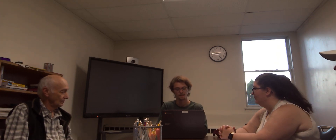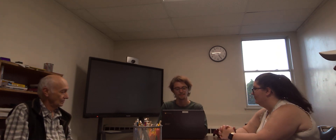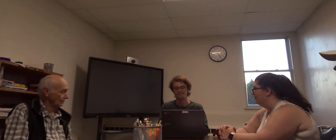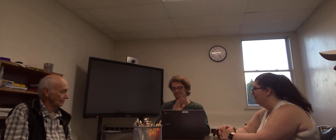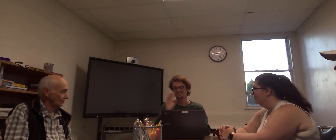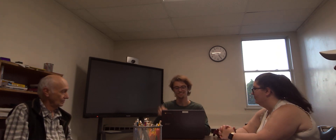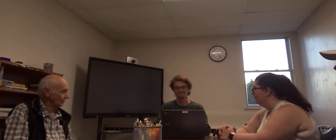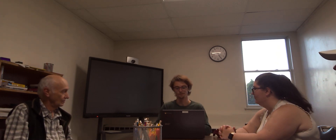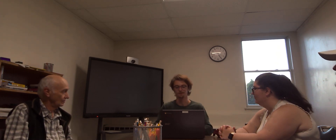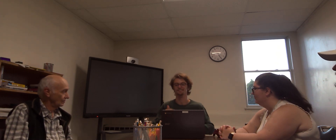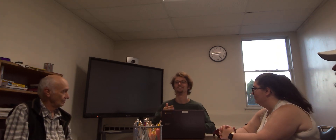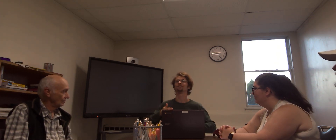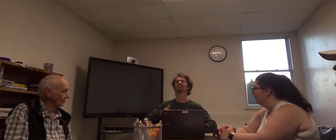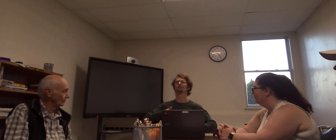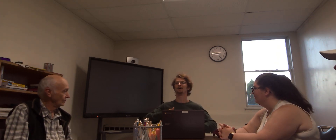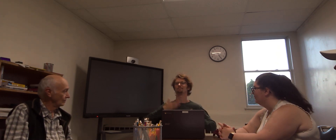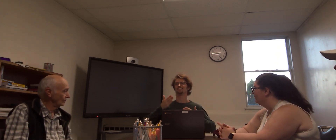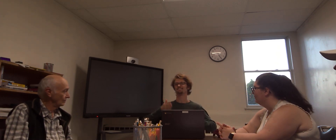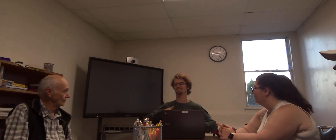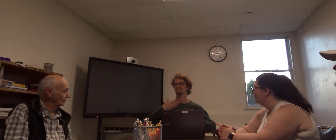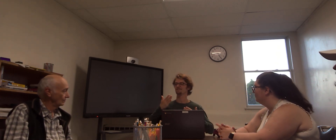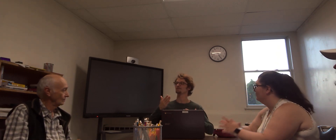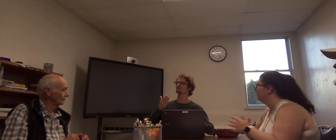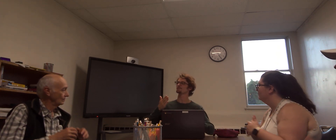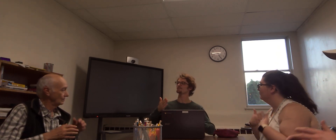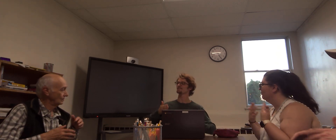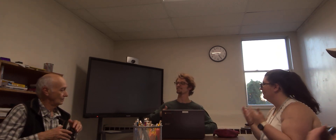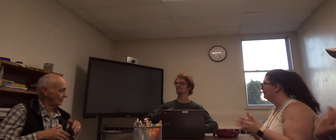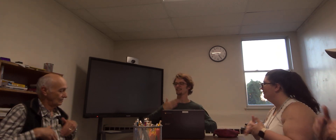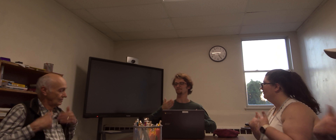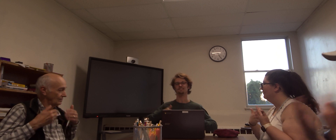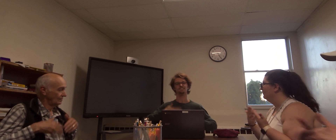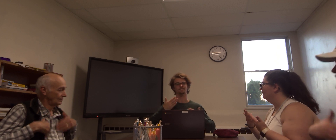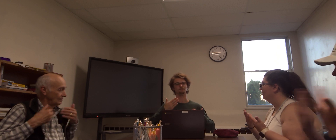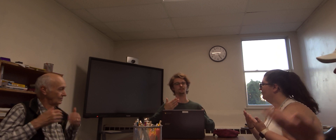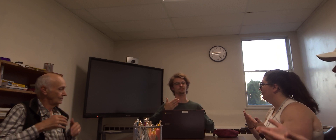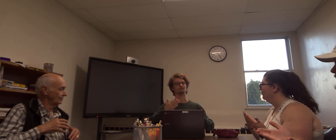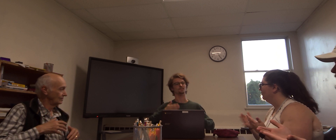Now for something a little more positive, we're gonna do happy. Happy, just brush upwards.